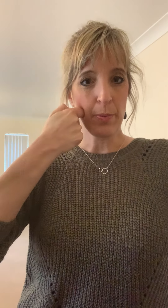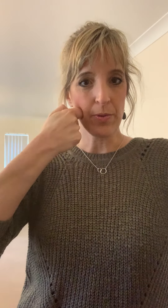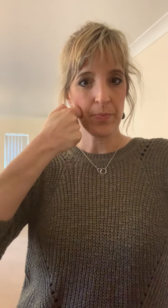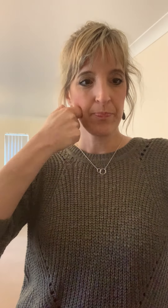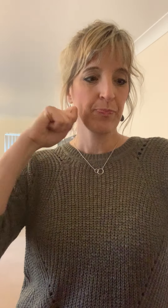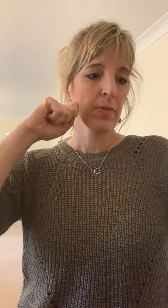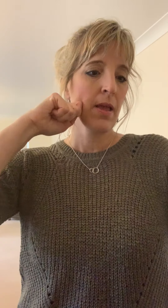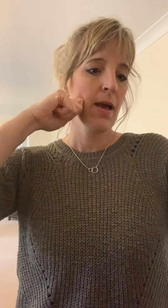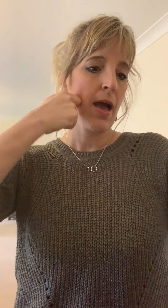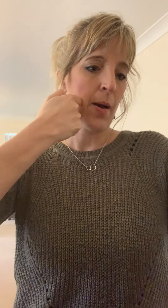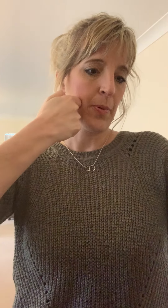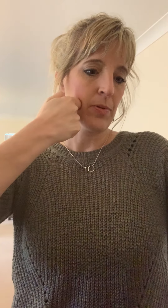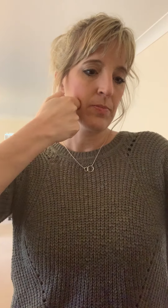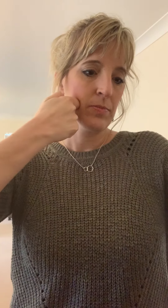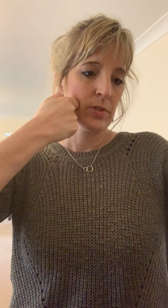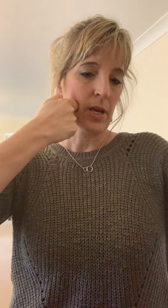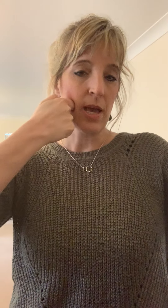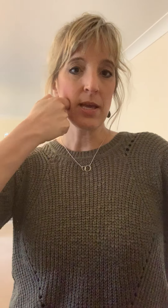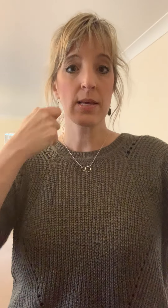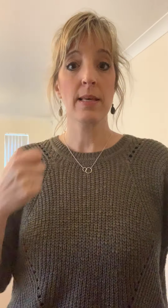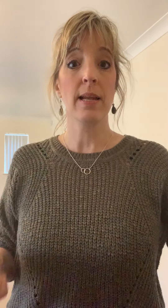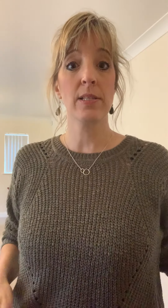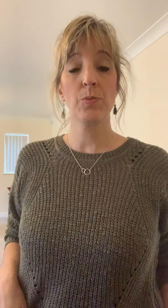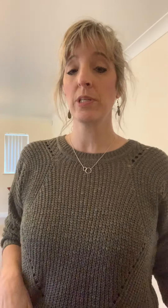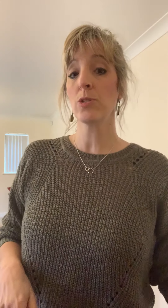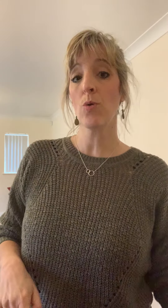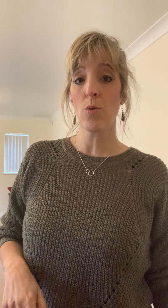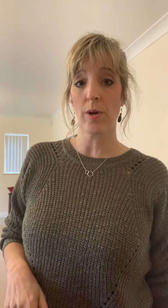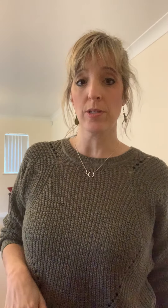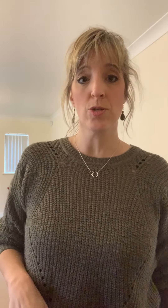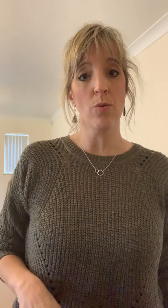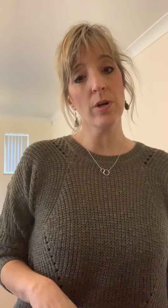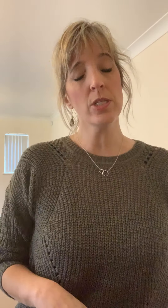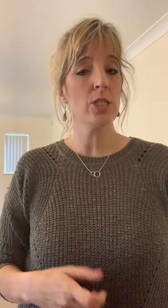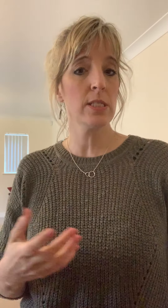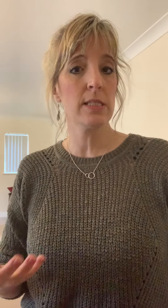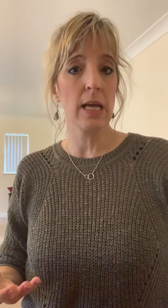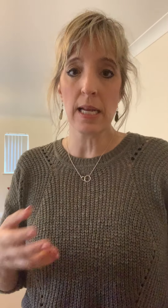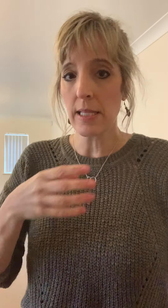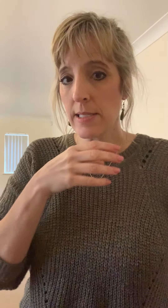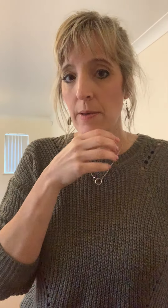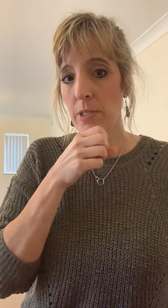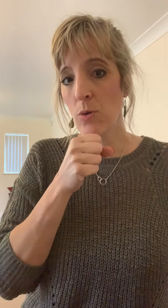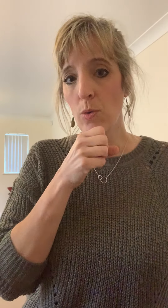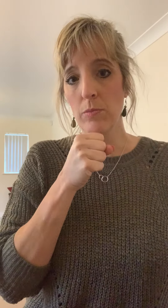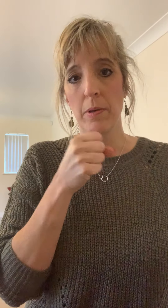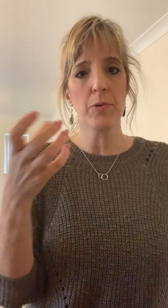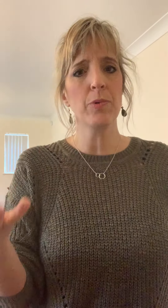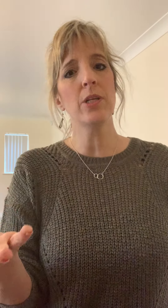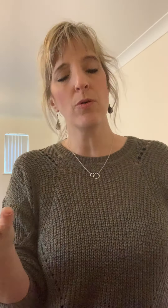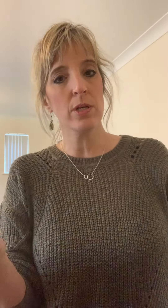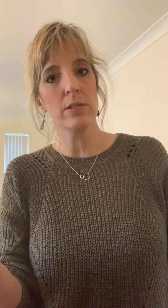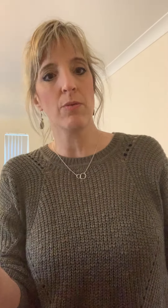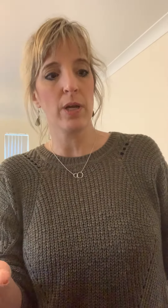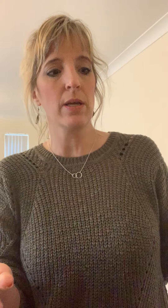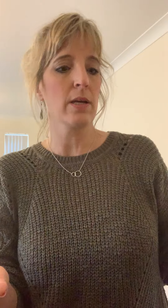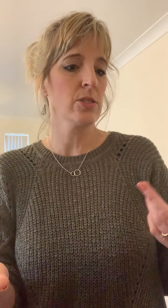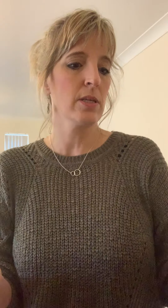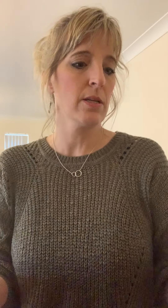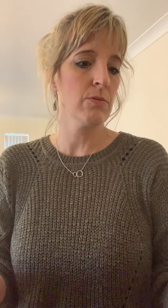Apple, apple. Okay, the next one is orange. Orange is kind of the same as old. Remember, we know this already. Actually, I don't know